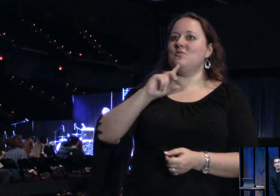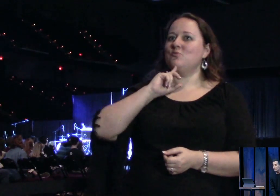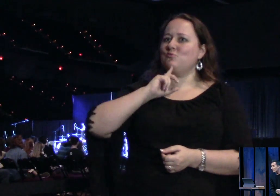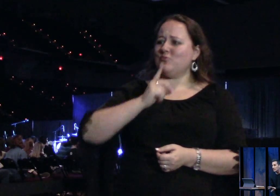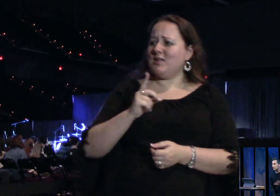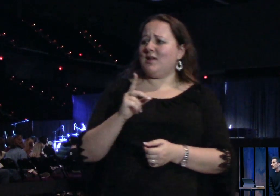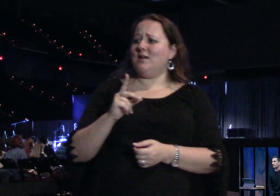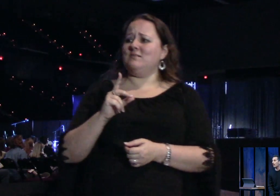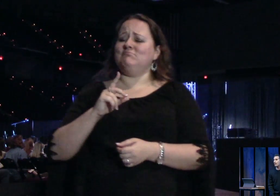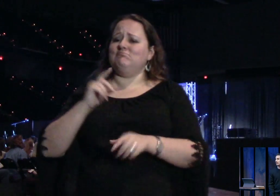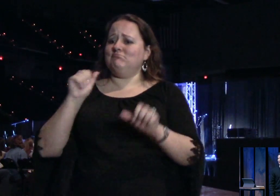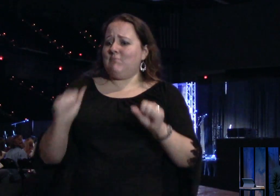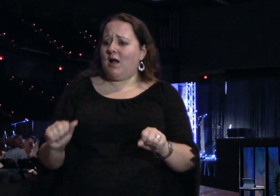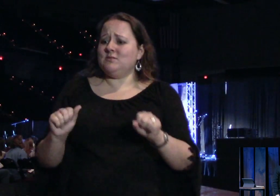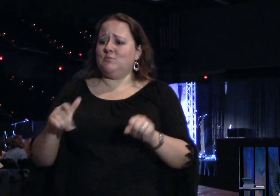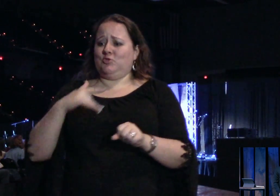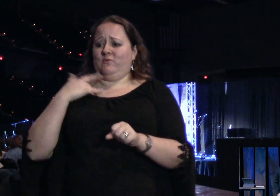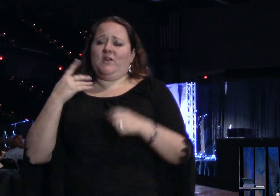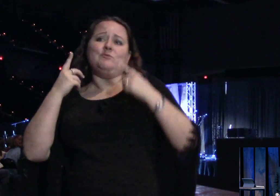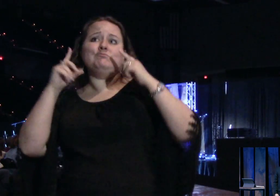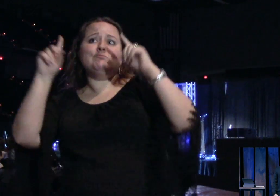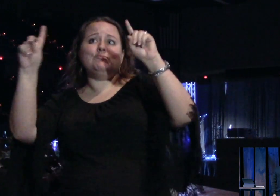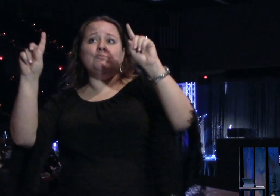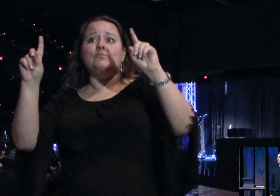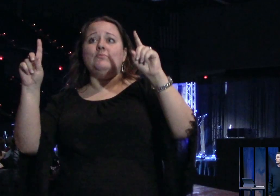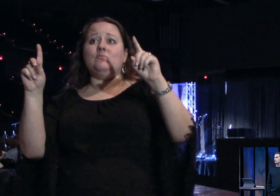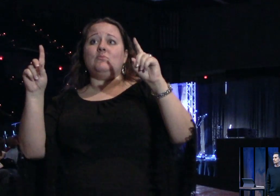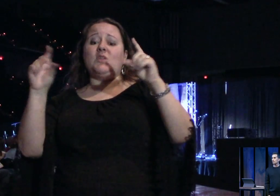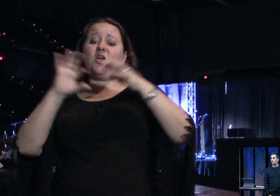it really possible to come out in the black?